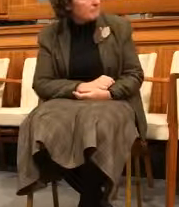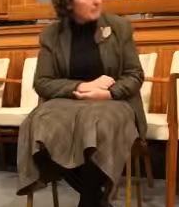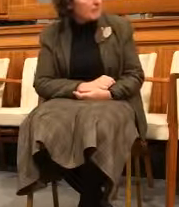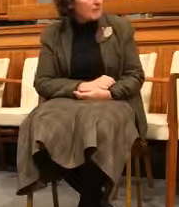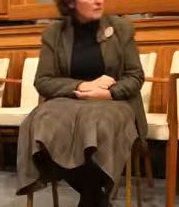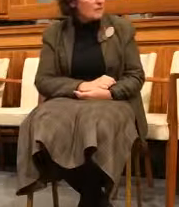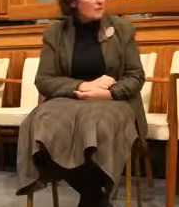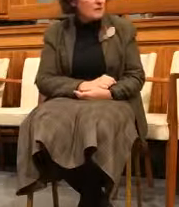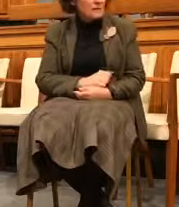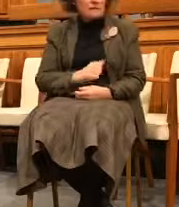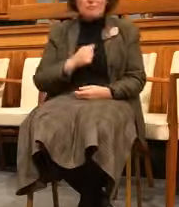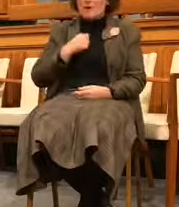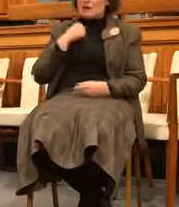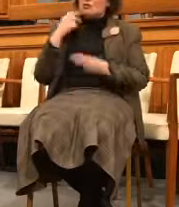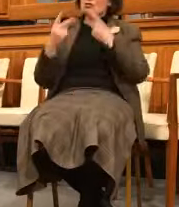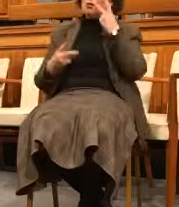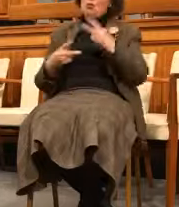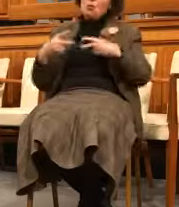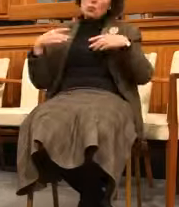is Love Unknown.